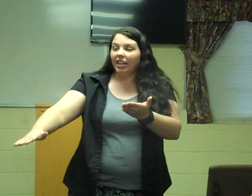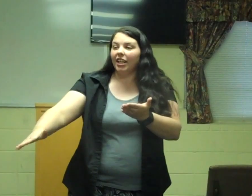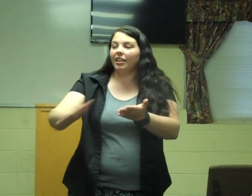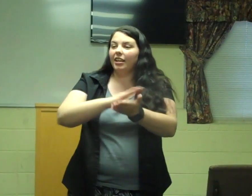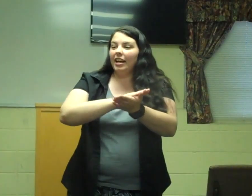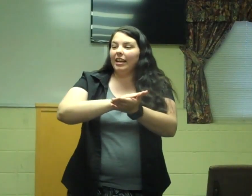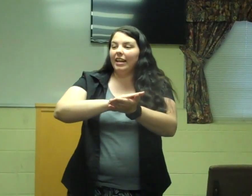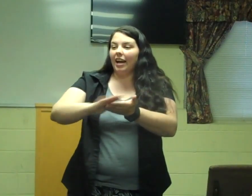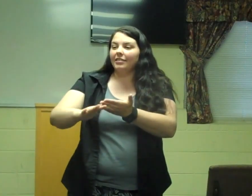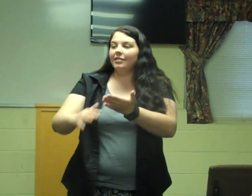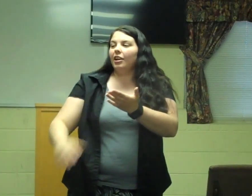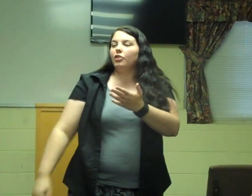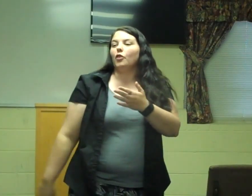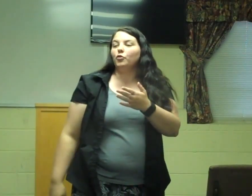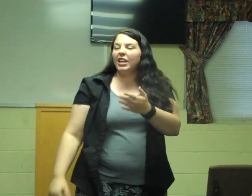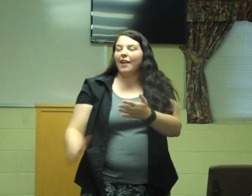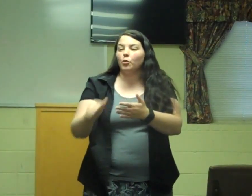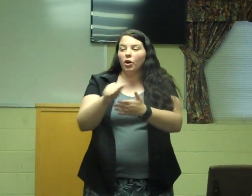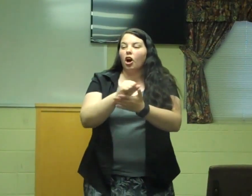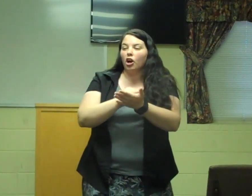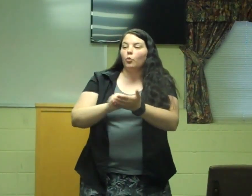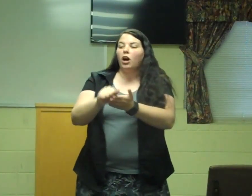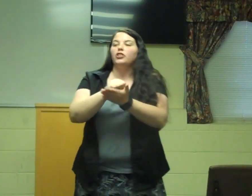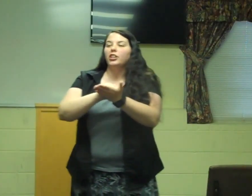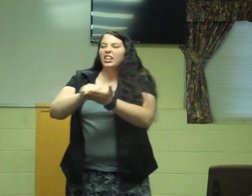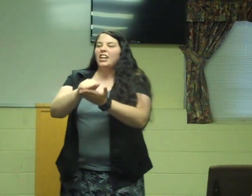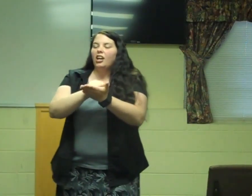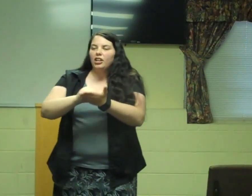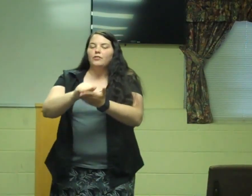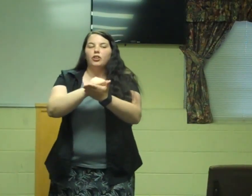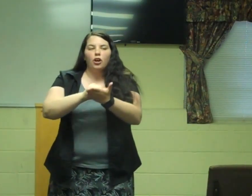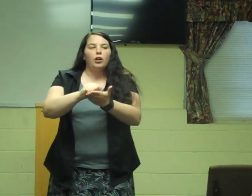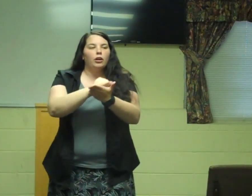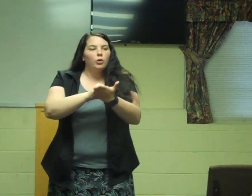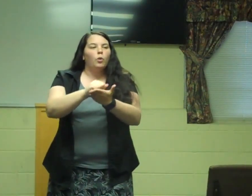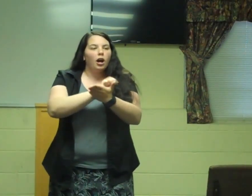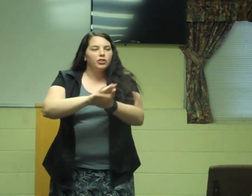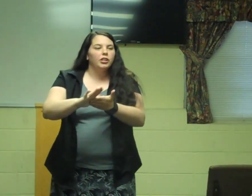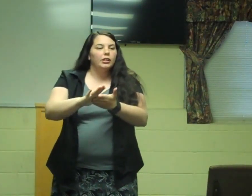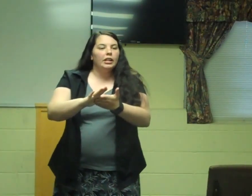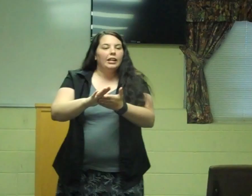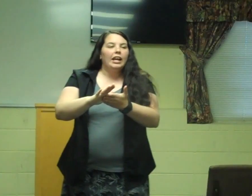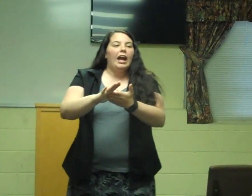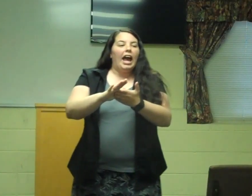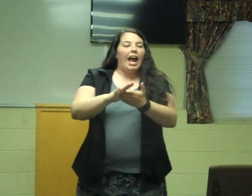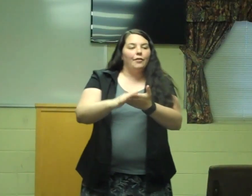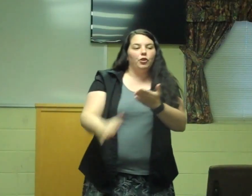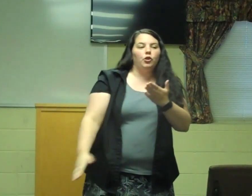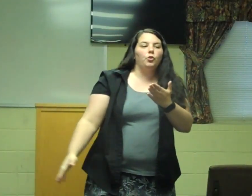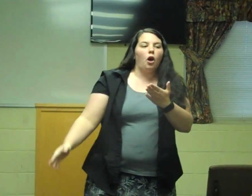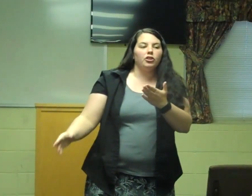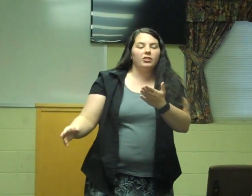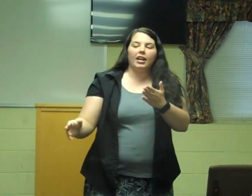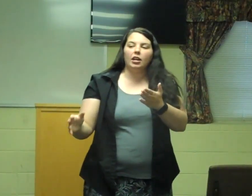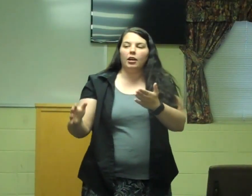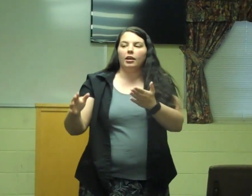clean it. Nice. So if you really have to work hard and wash it, you have to go wash it. If you are just going